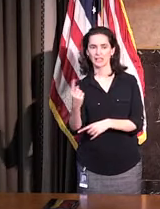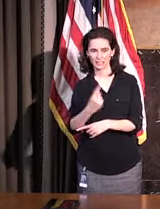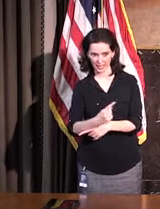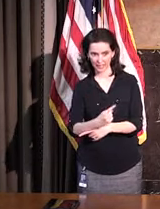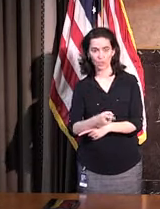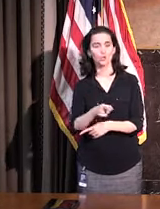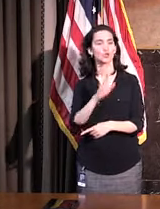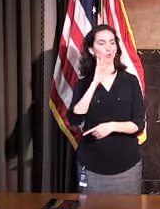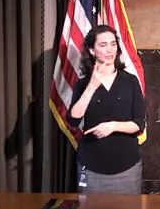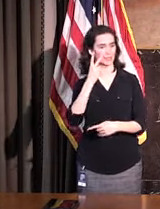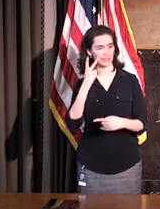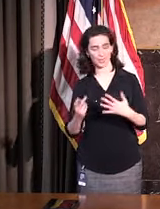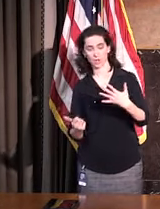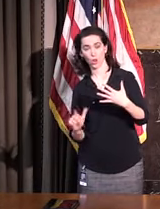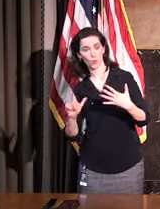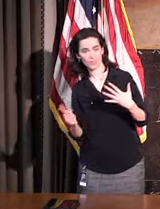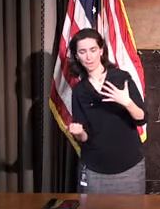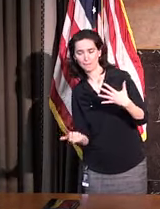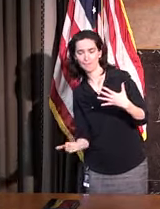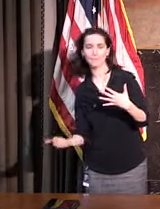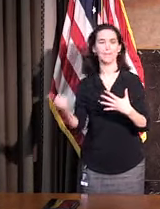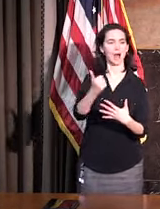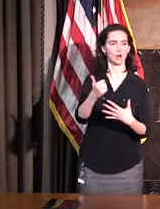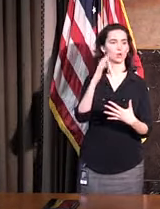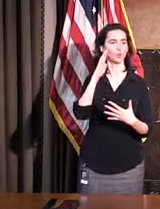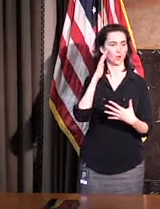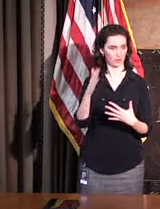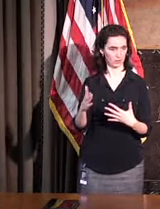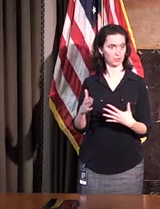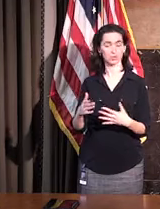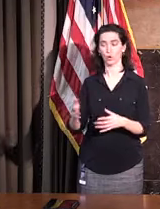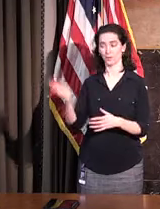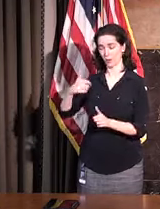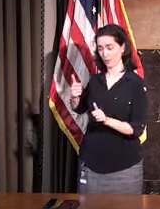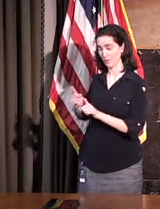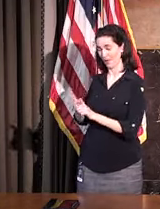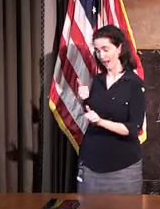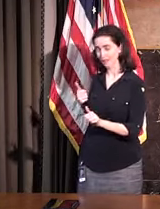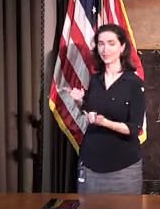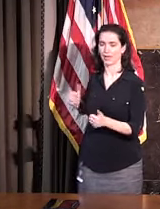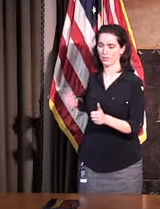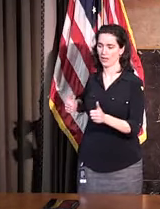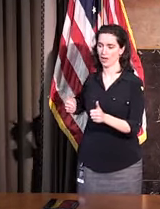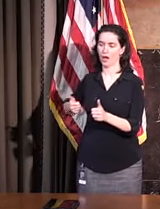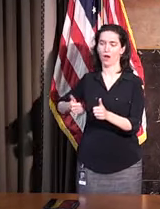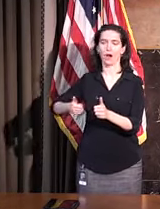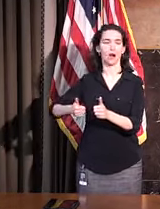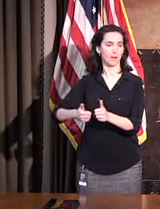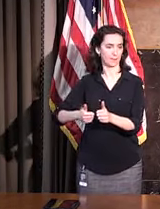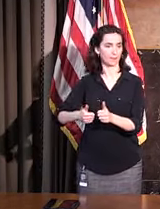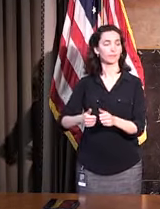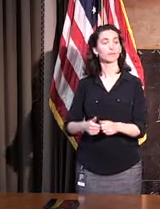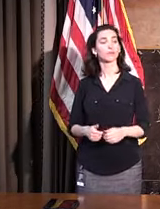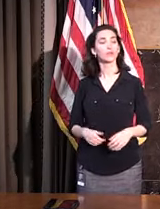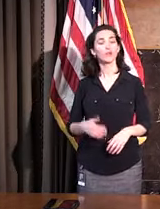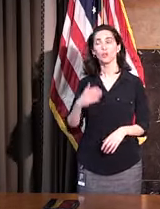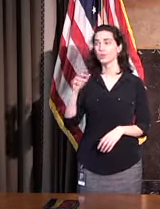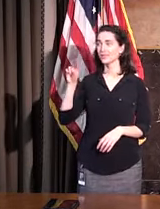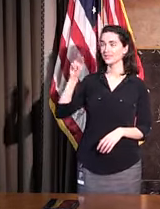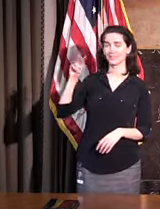is a huge step forward in getting caught up again. And I think if you look at those